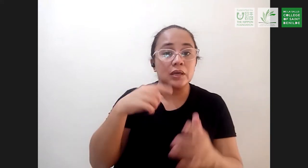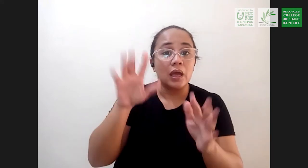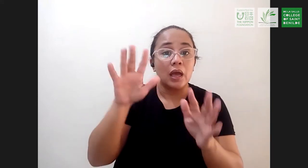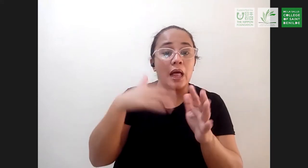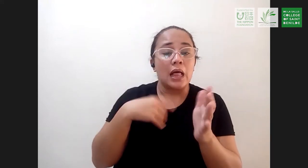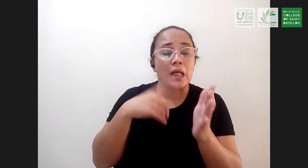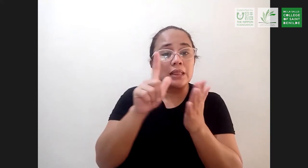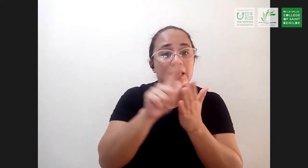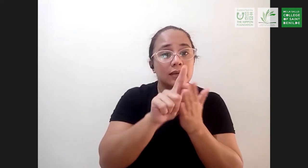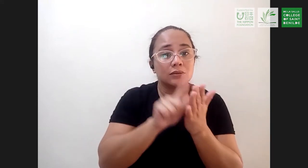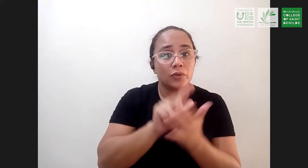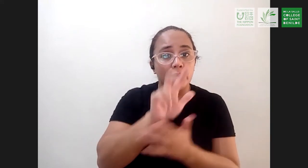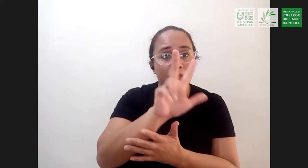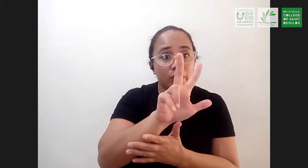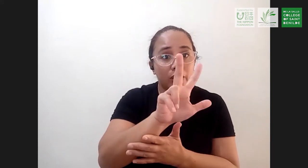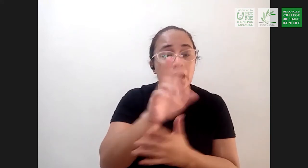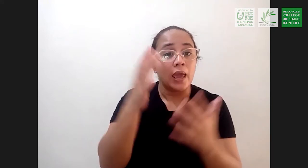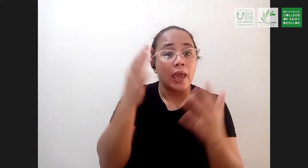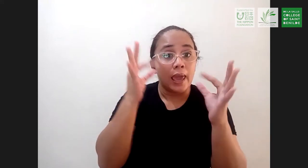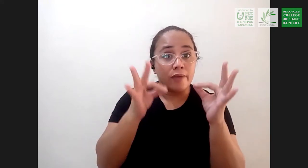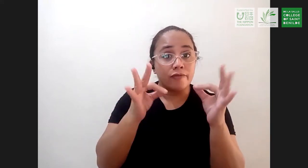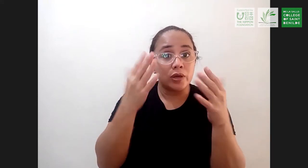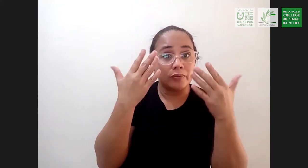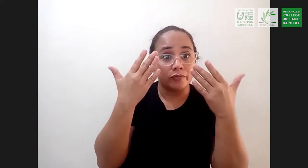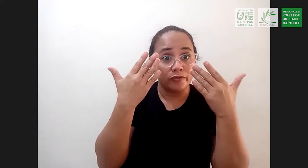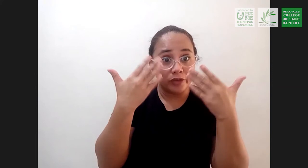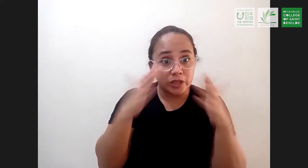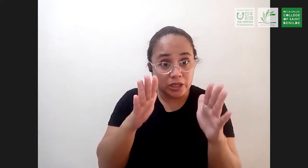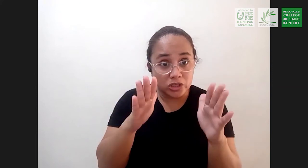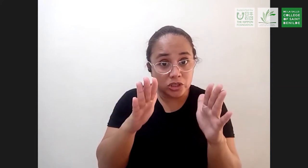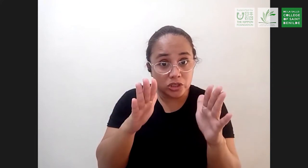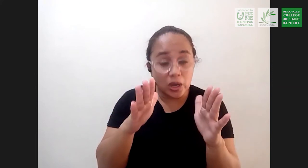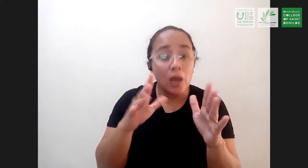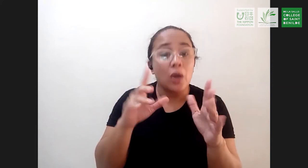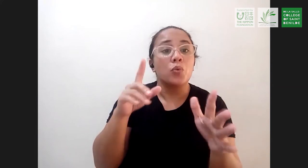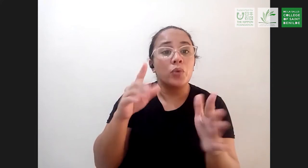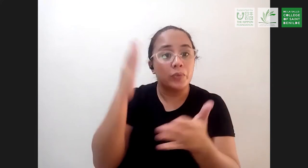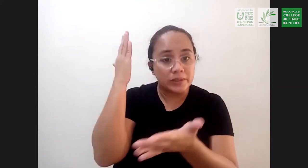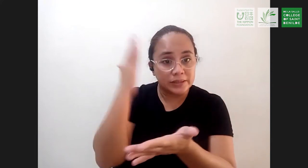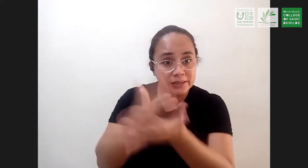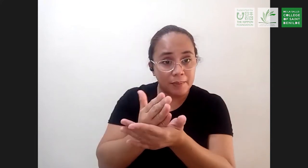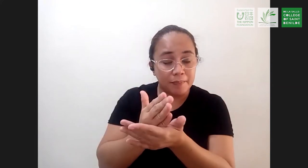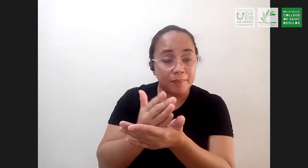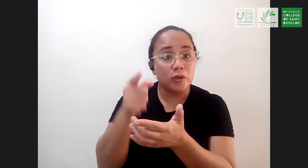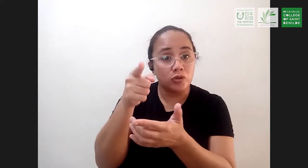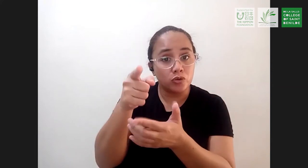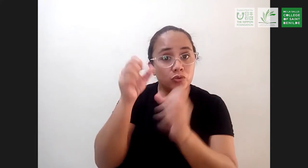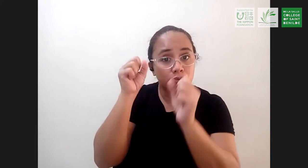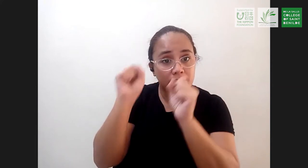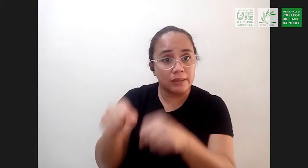we can finish that, then we'll stop and you can work on lesson 3 for